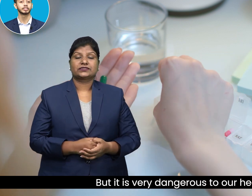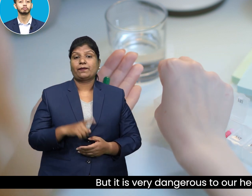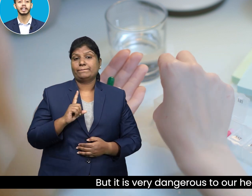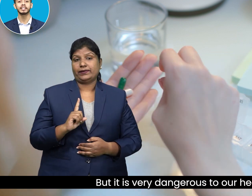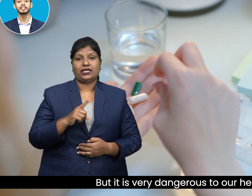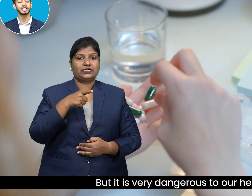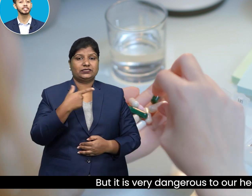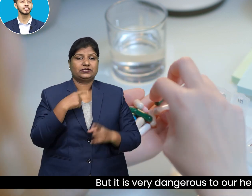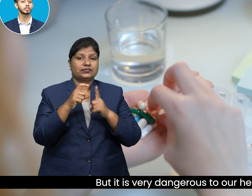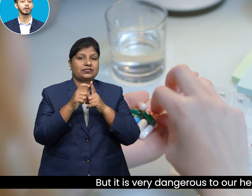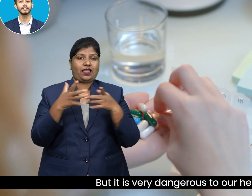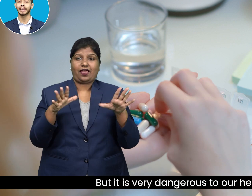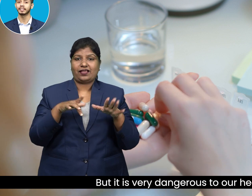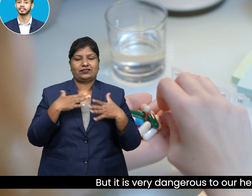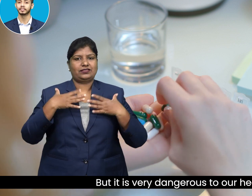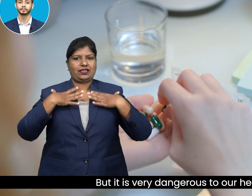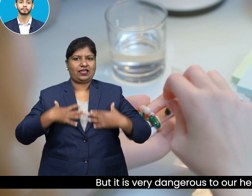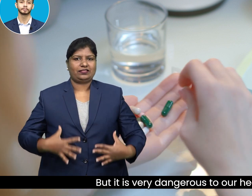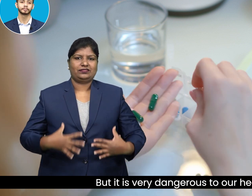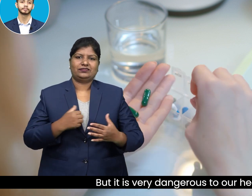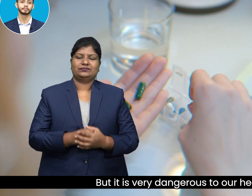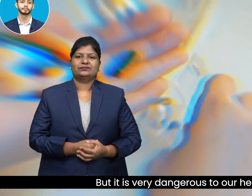But it is very dangerous to our health.